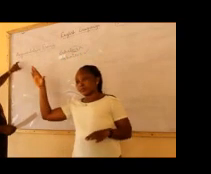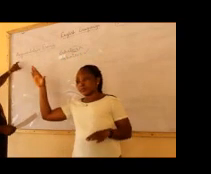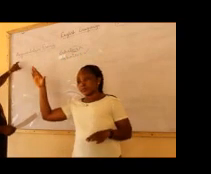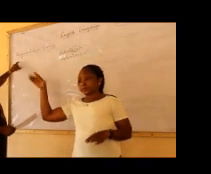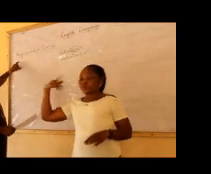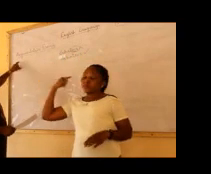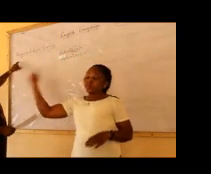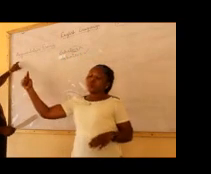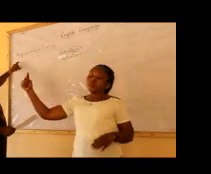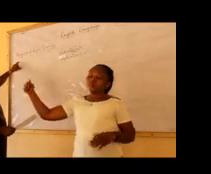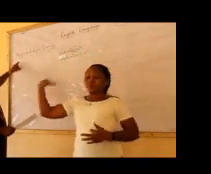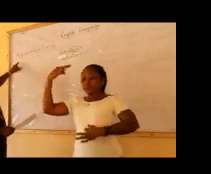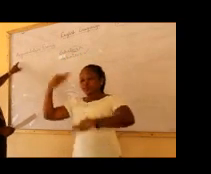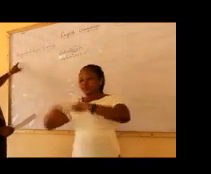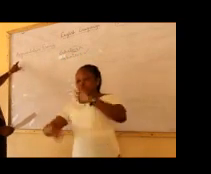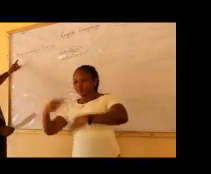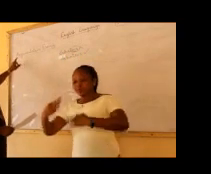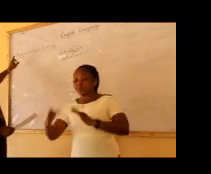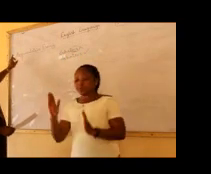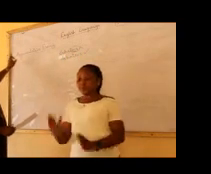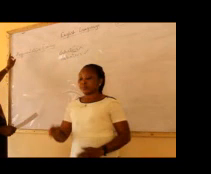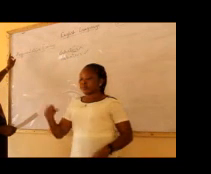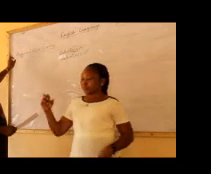the judges,